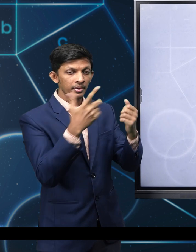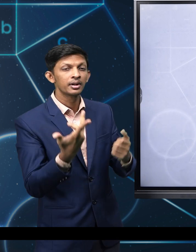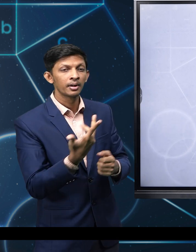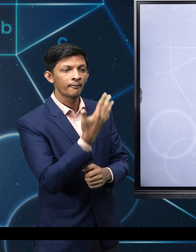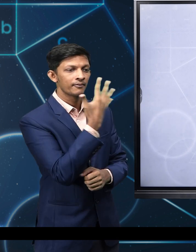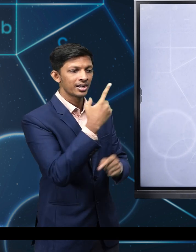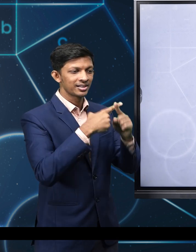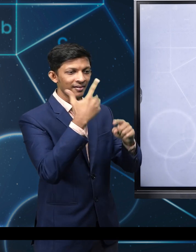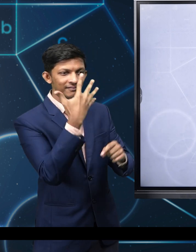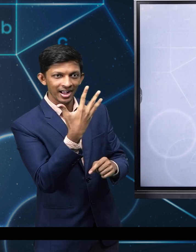so on.